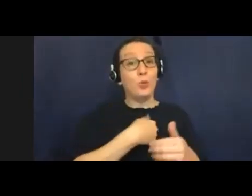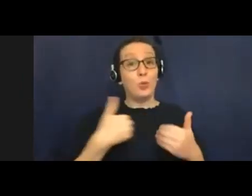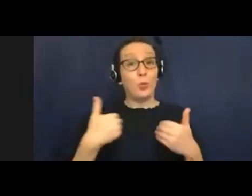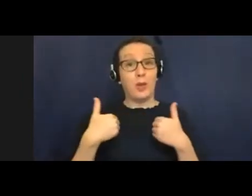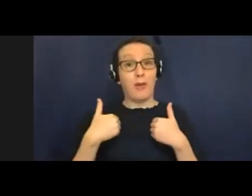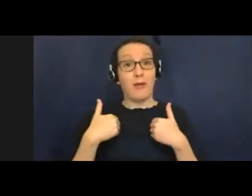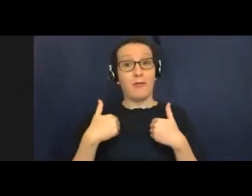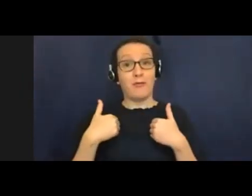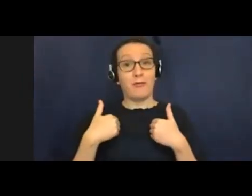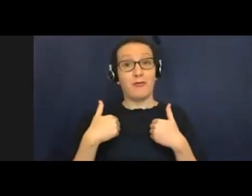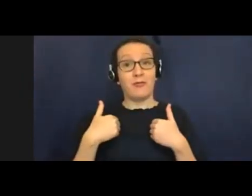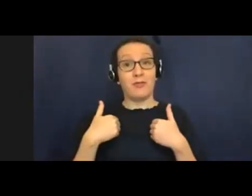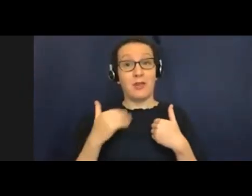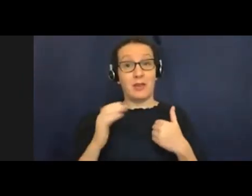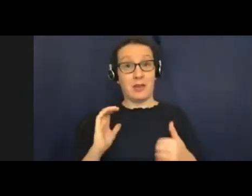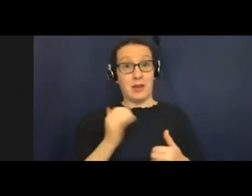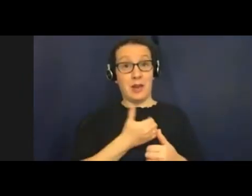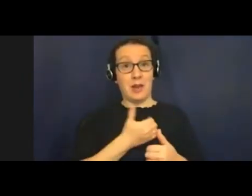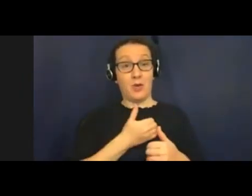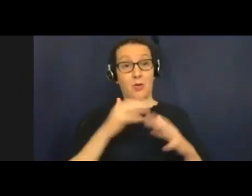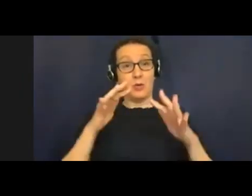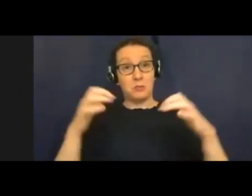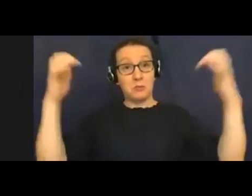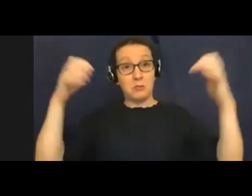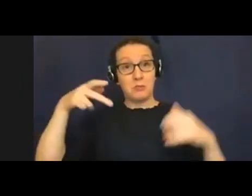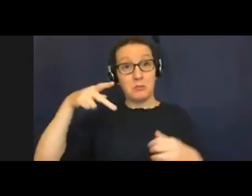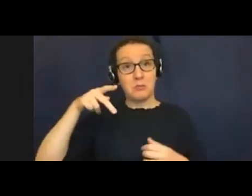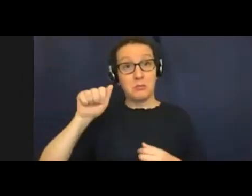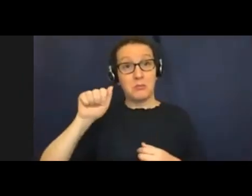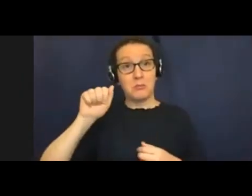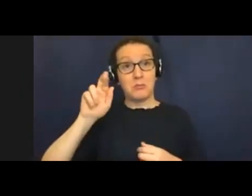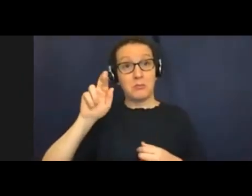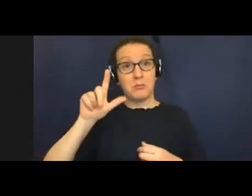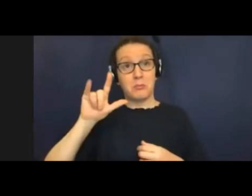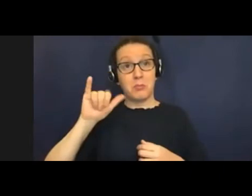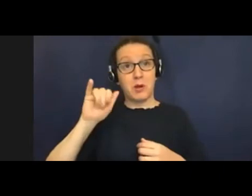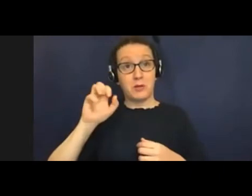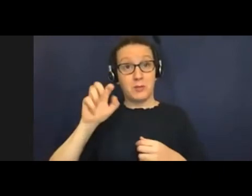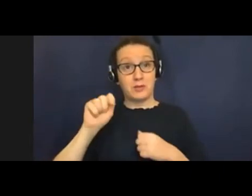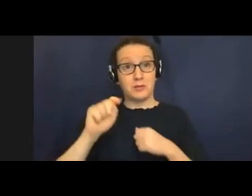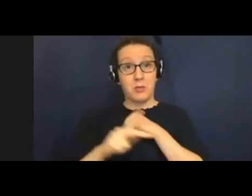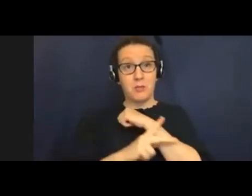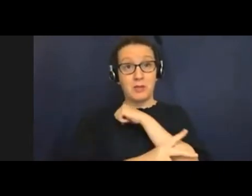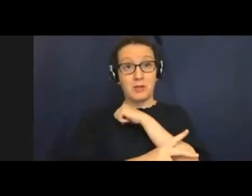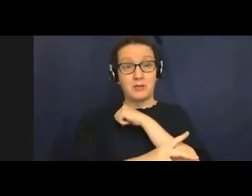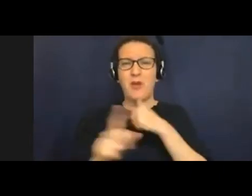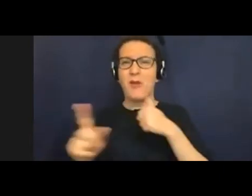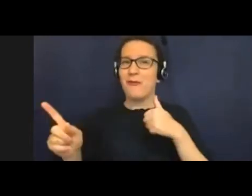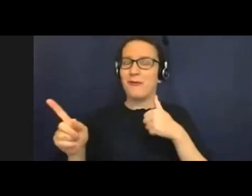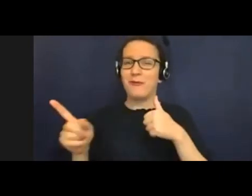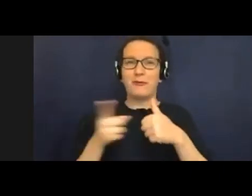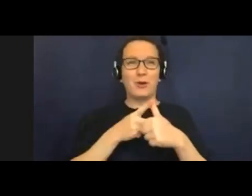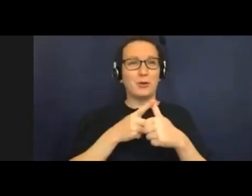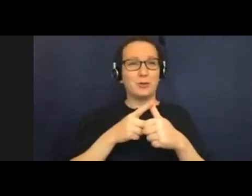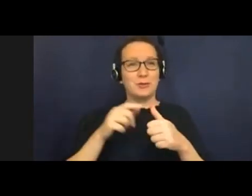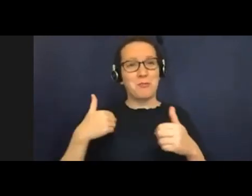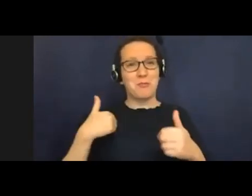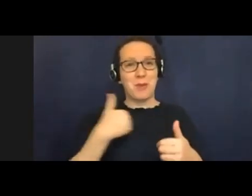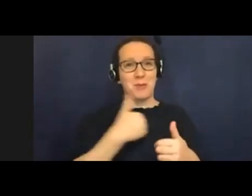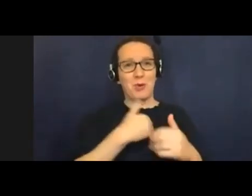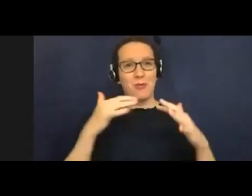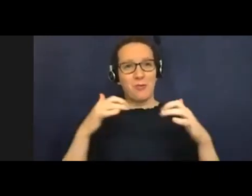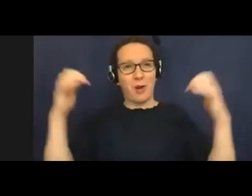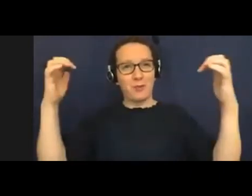We have in our parliament the first member of parliament with woman